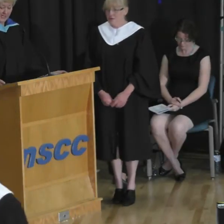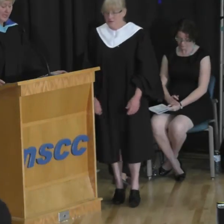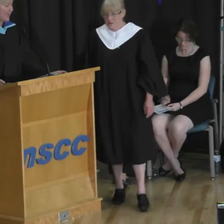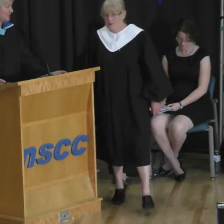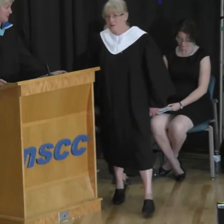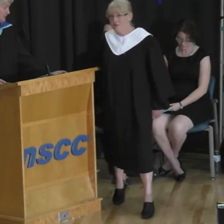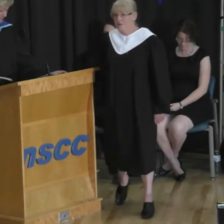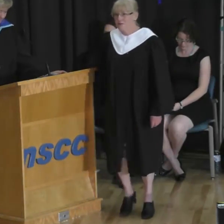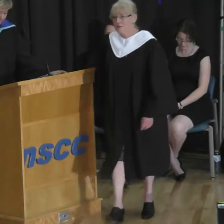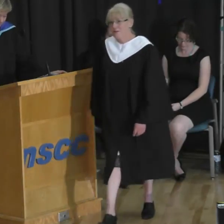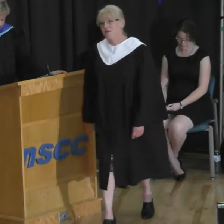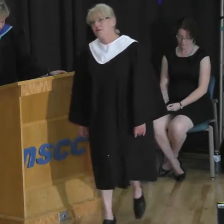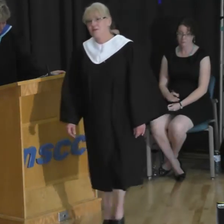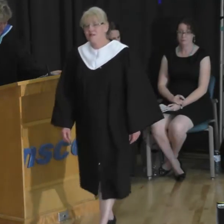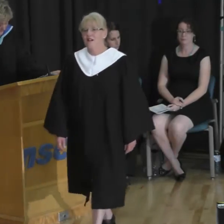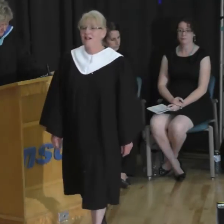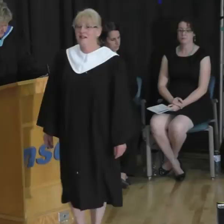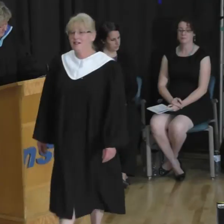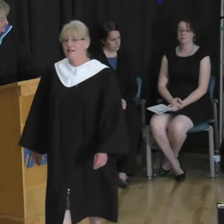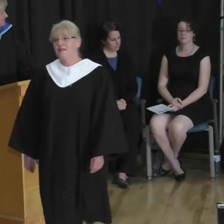Sherry Ann Huckster.